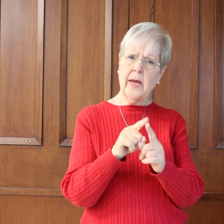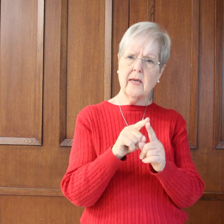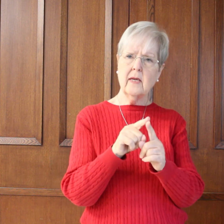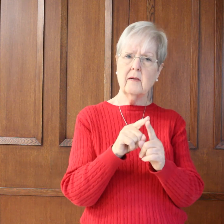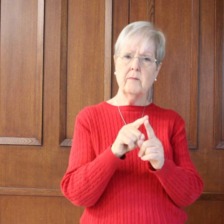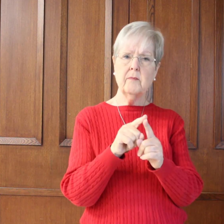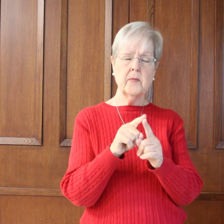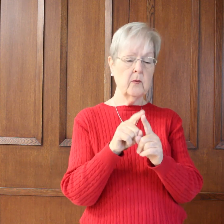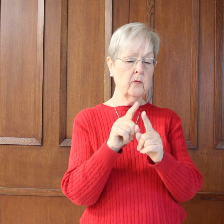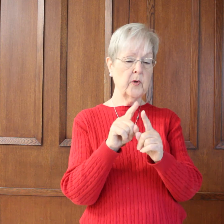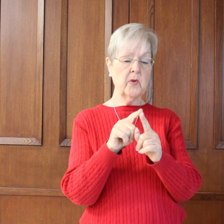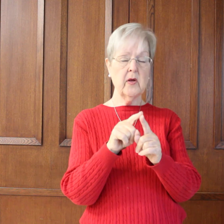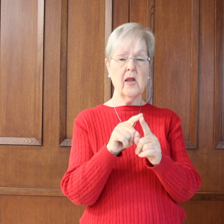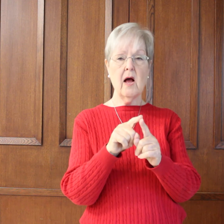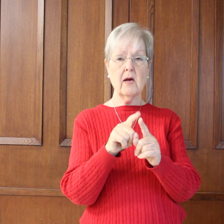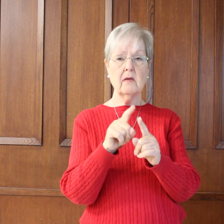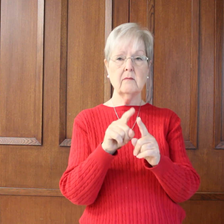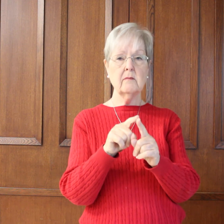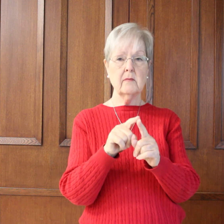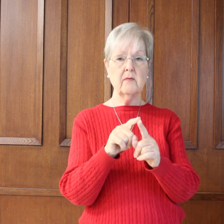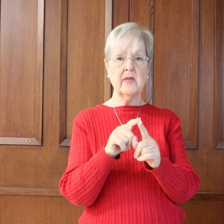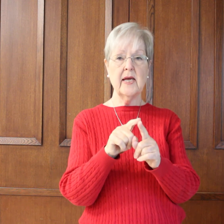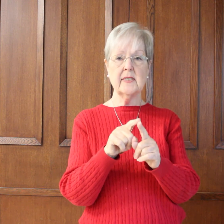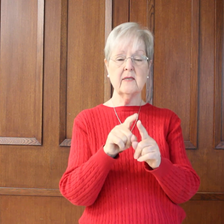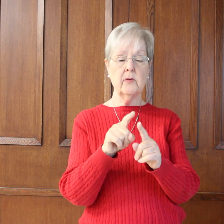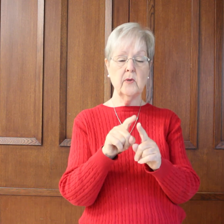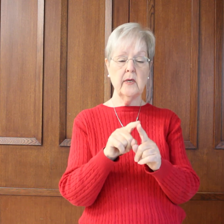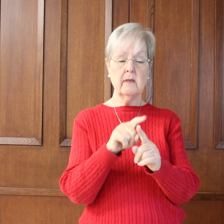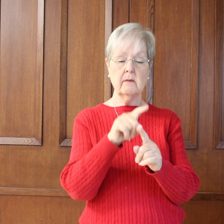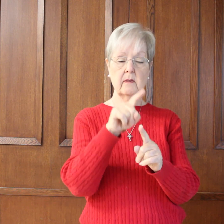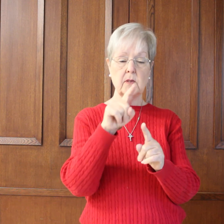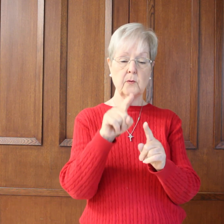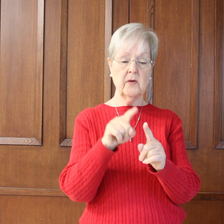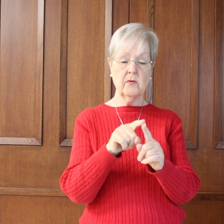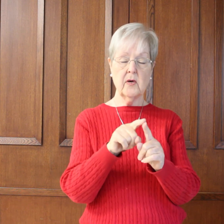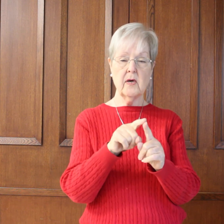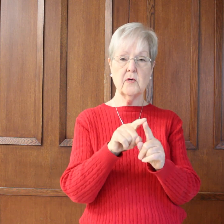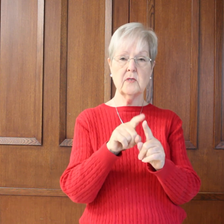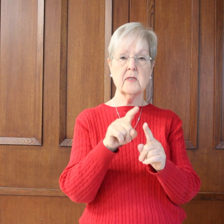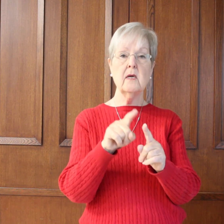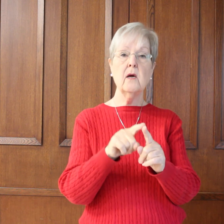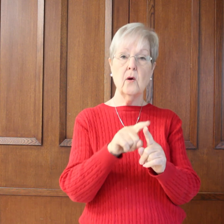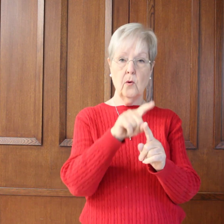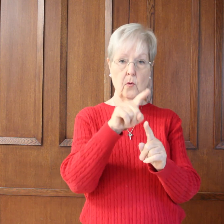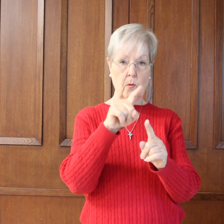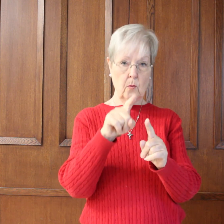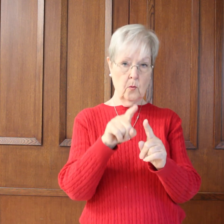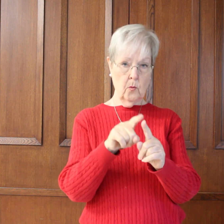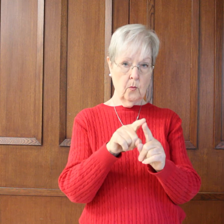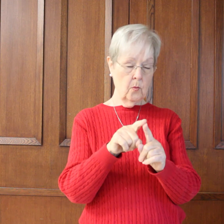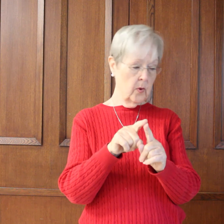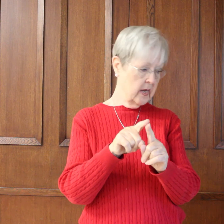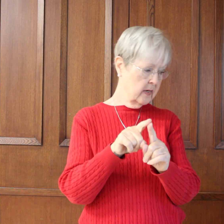When? Remember the clock for the days of the week? The 24 hours? When?